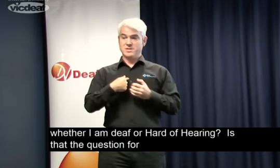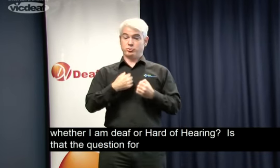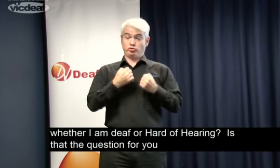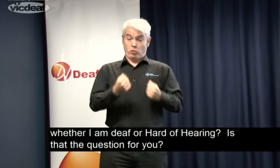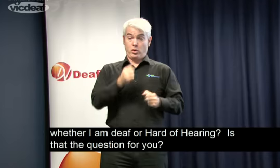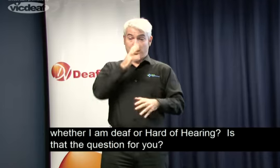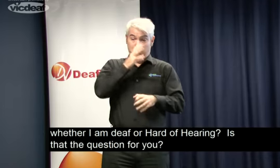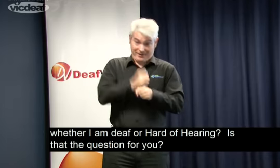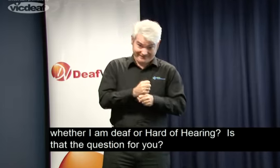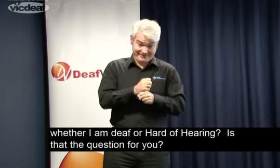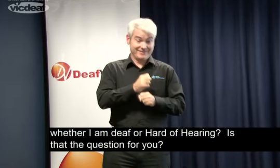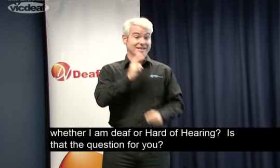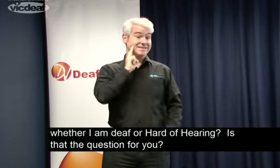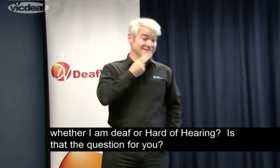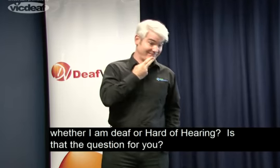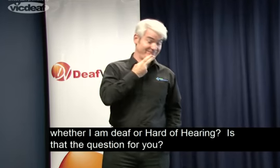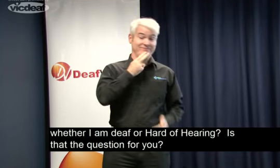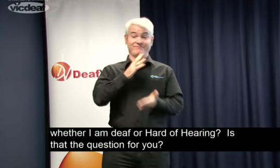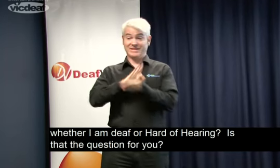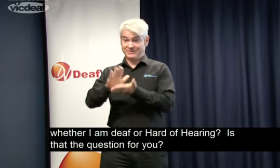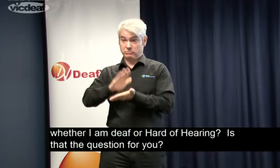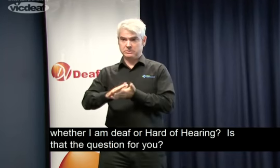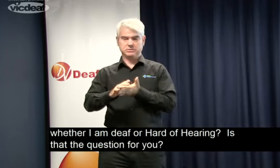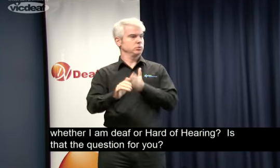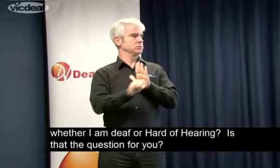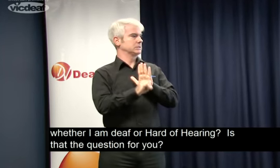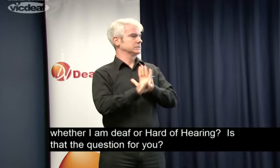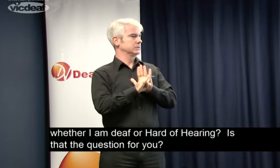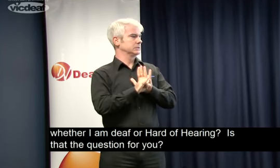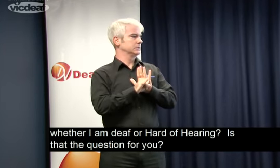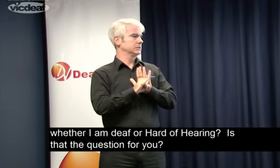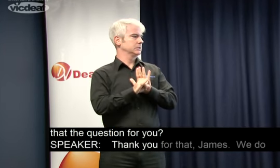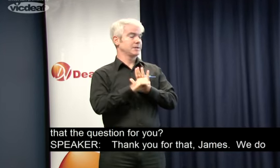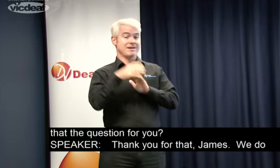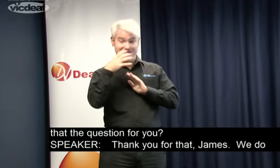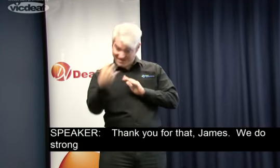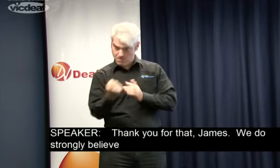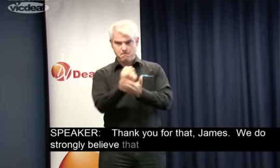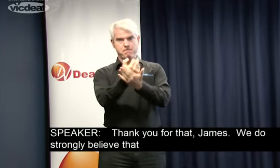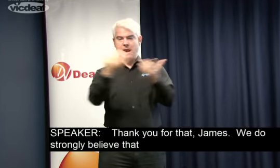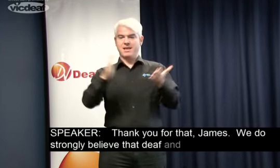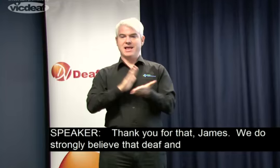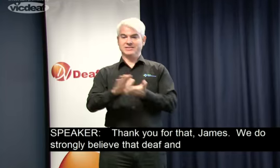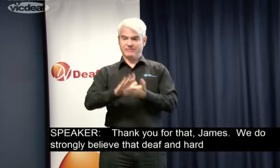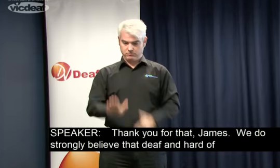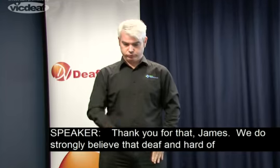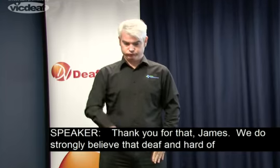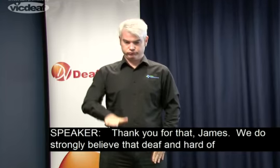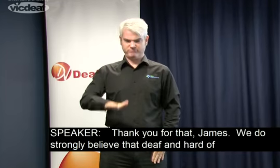Thank you for that, James. We do strongly believe that deaf and hard of hearing individuals need an identity, and many hard